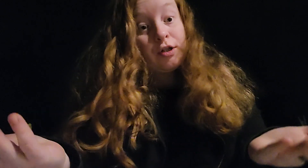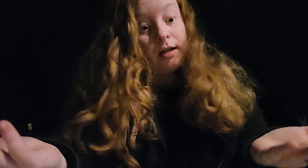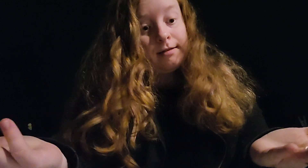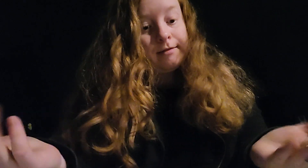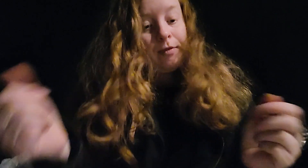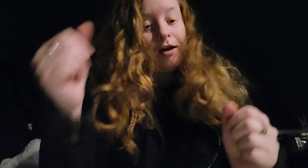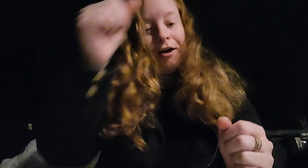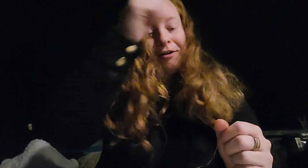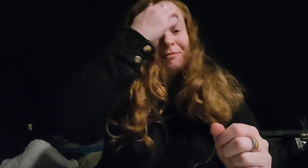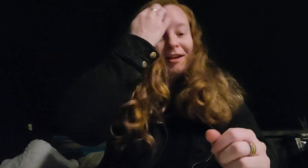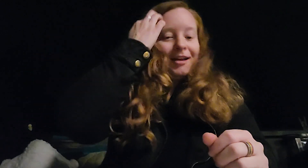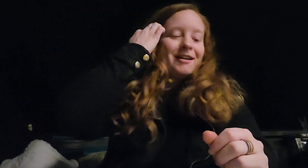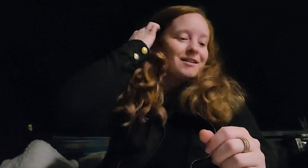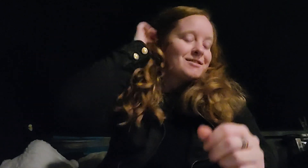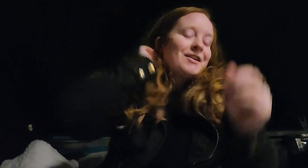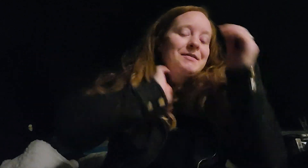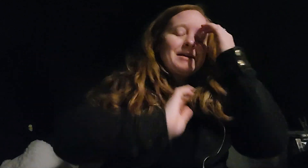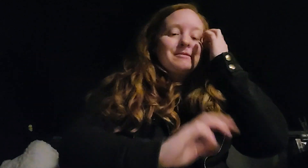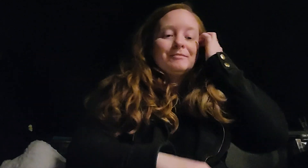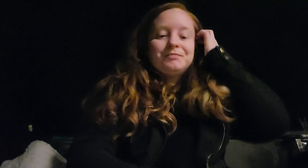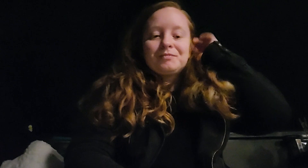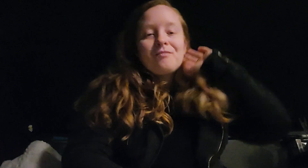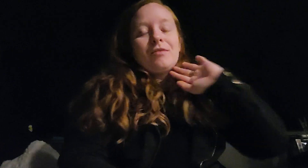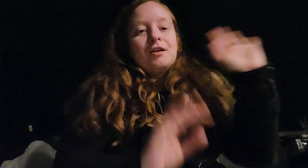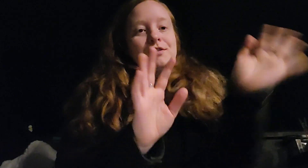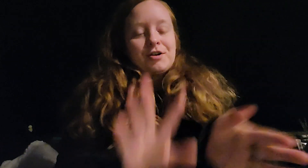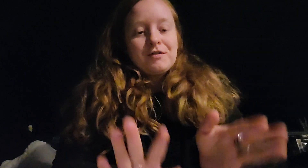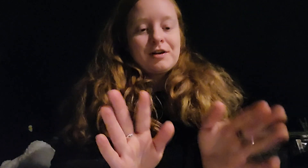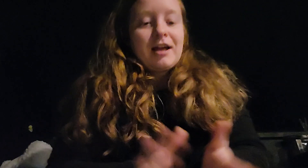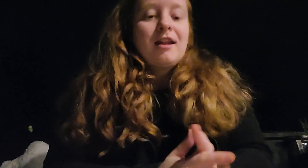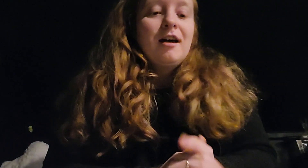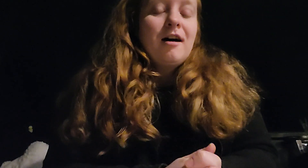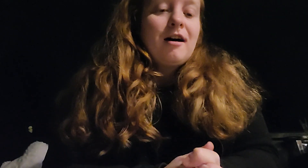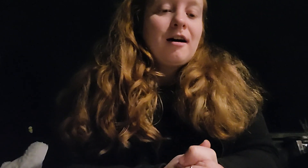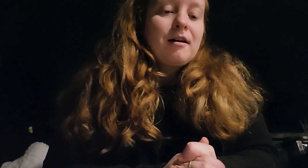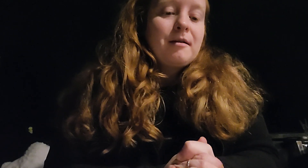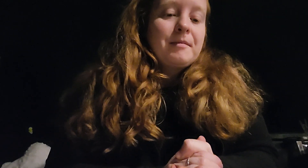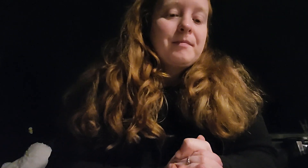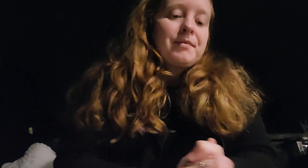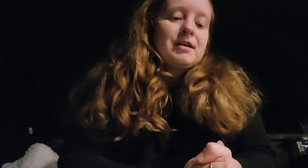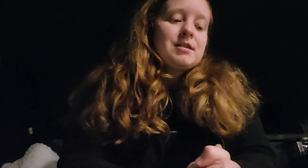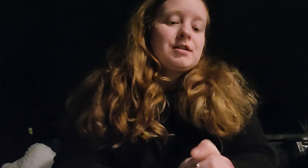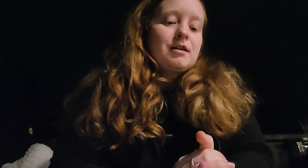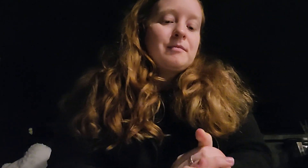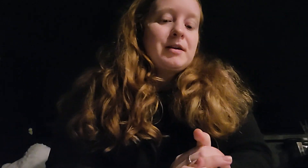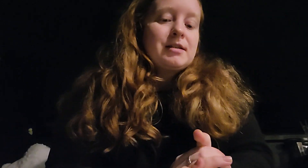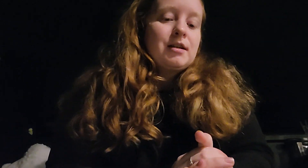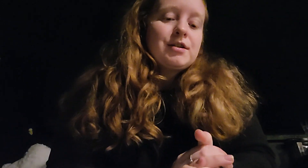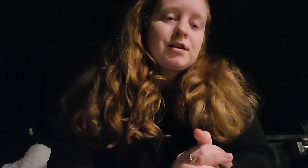guest. So anyways, start over again. This is basically just a